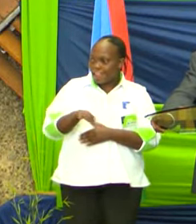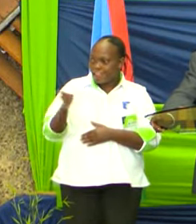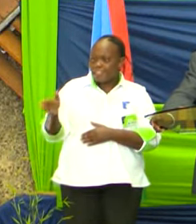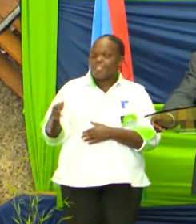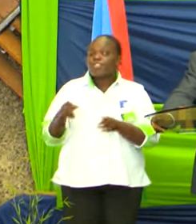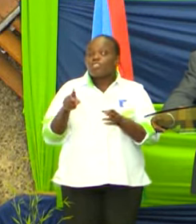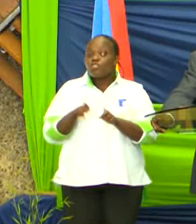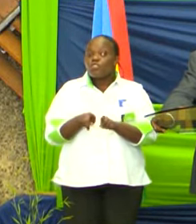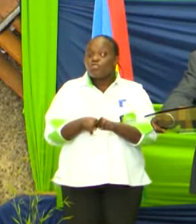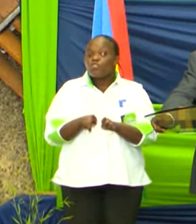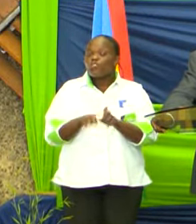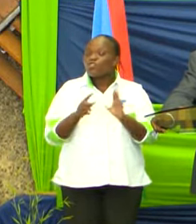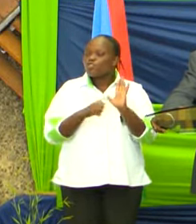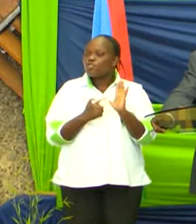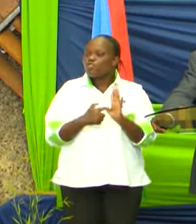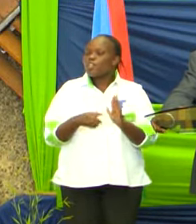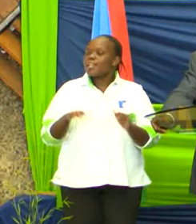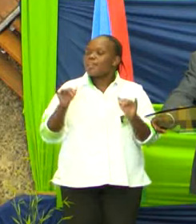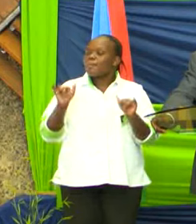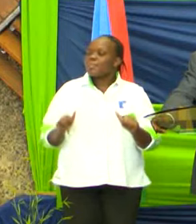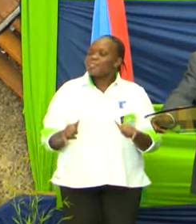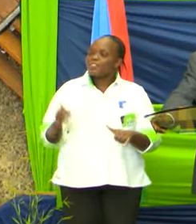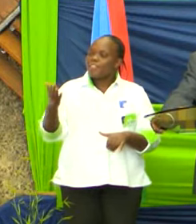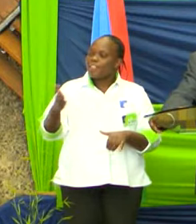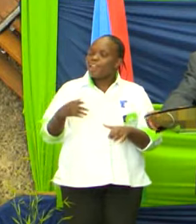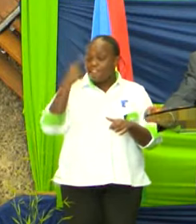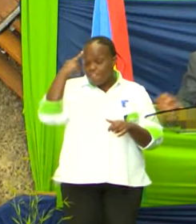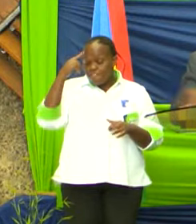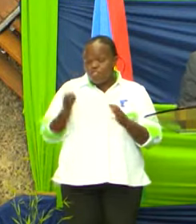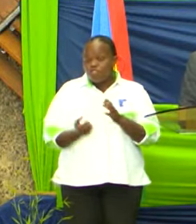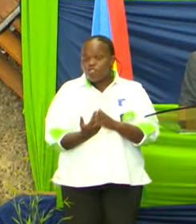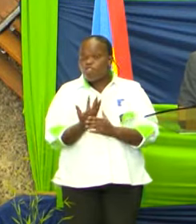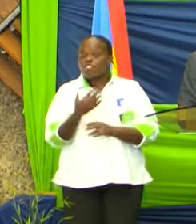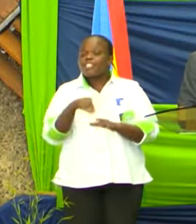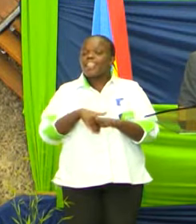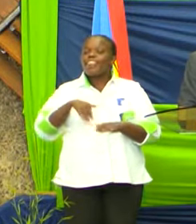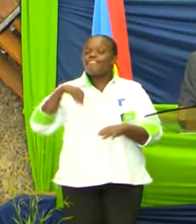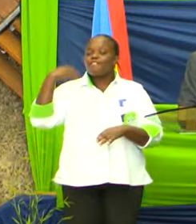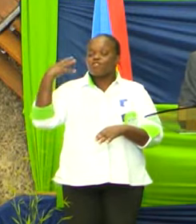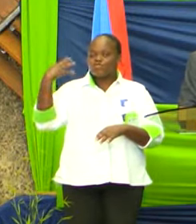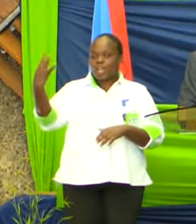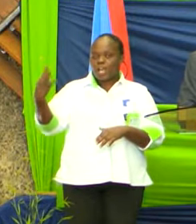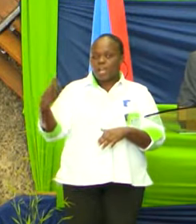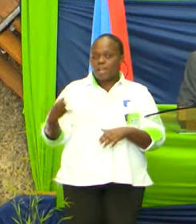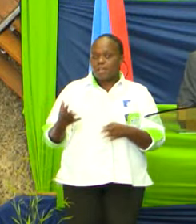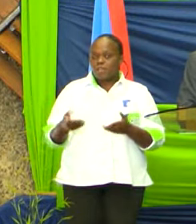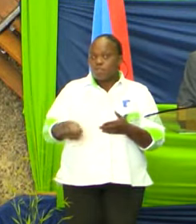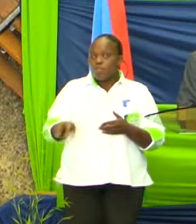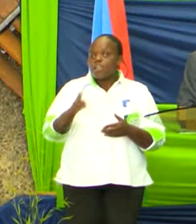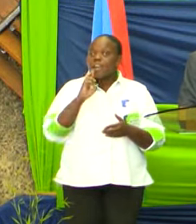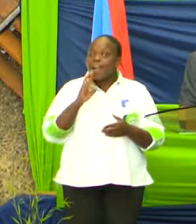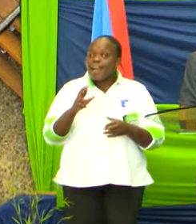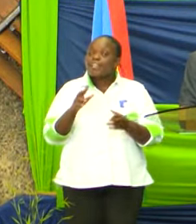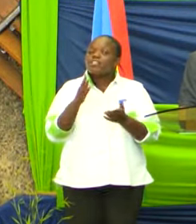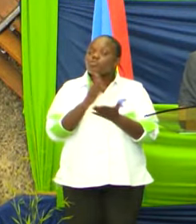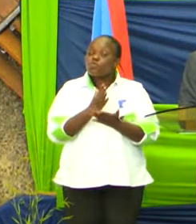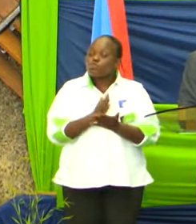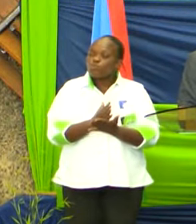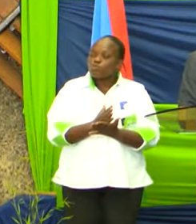It also shows a milestone in our positioning for growth in the future. We are